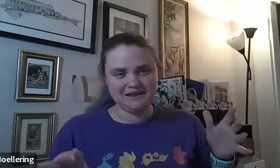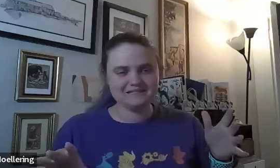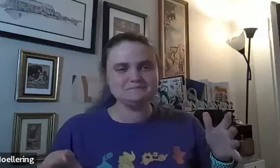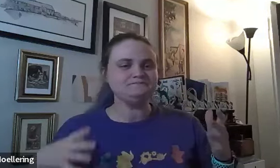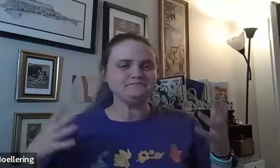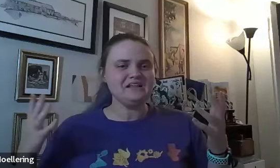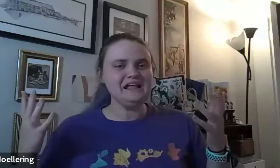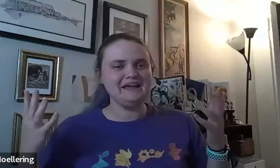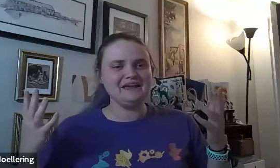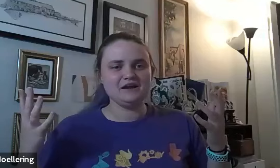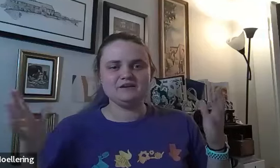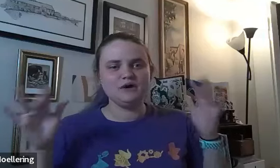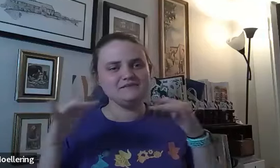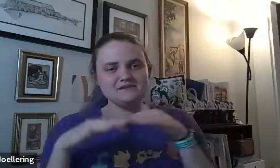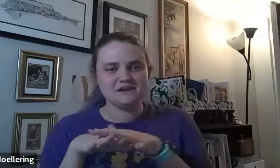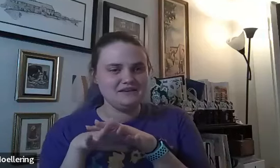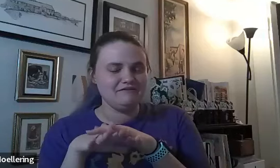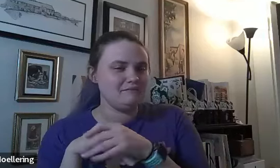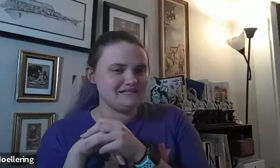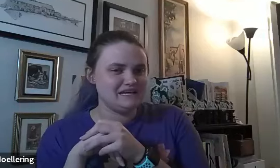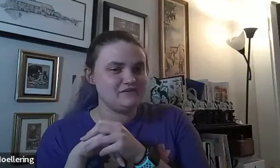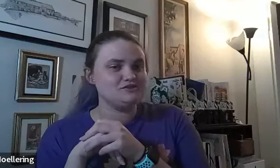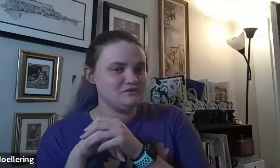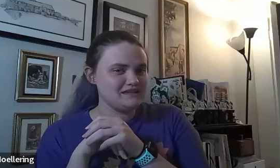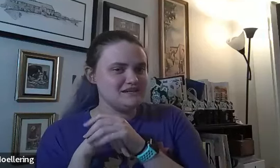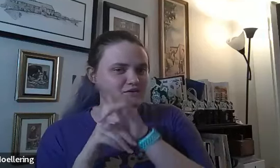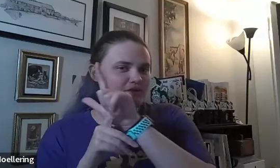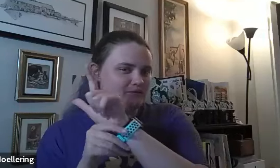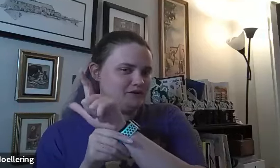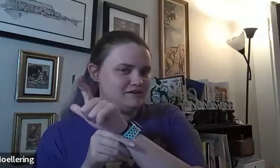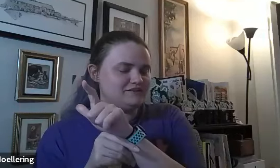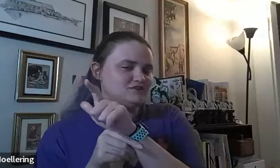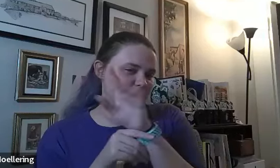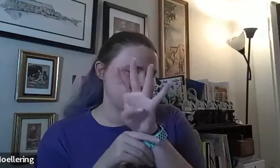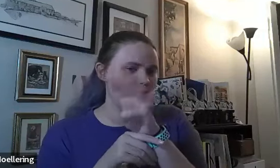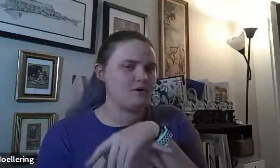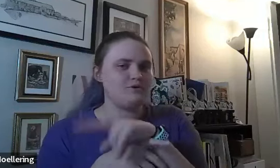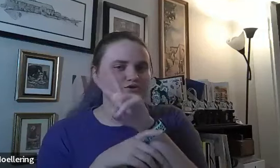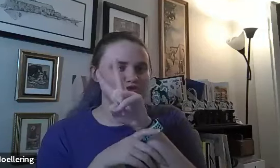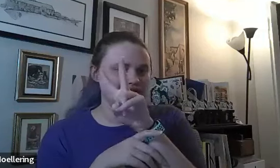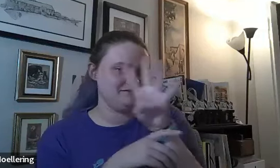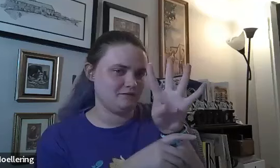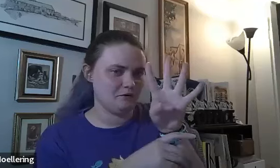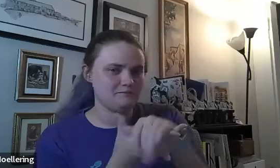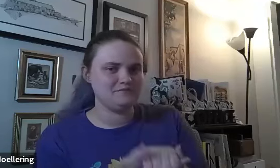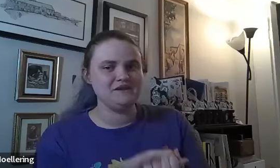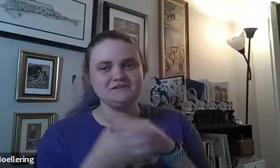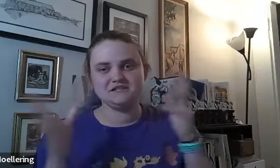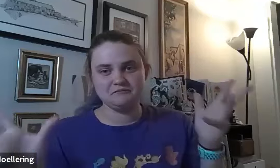areas. And we'll have some that kind of even mix together. So that's another one, like when you have like the 24 or 24. So